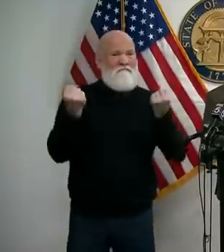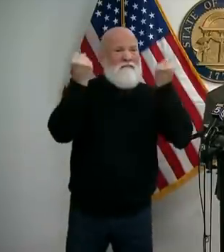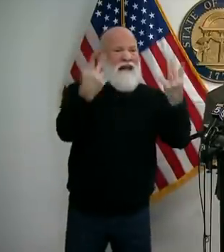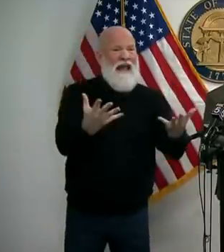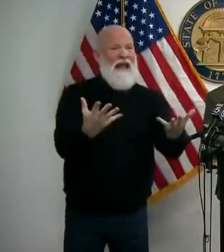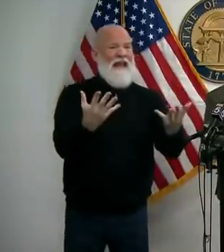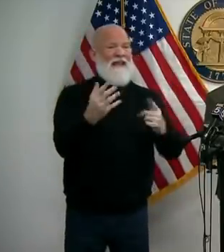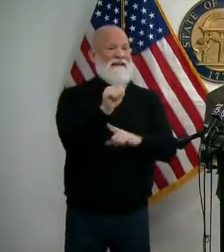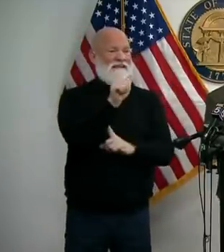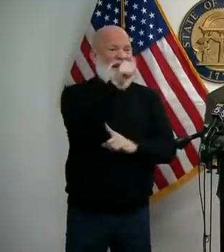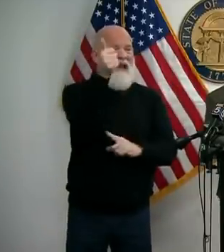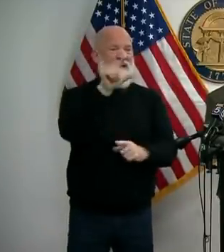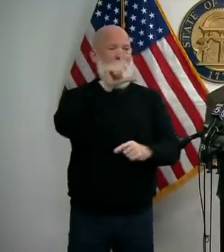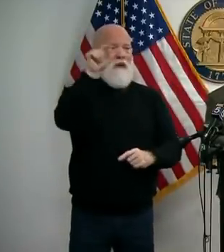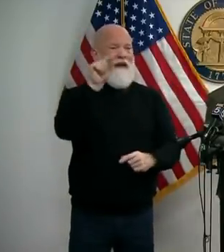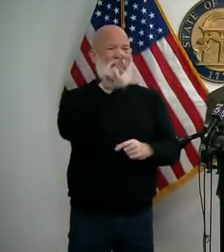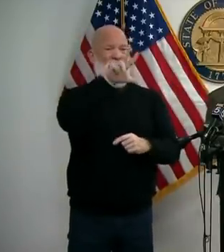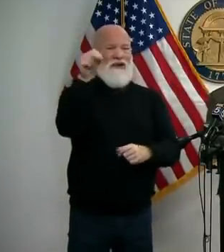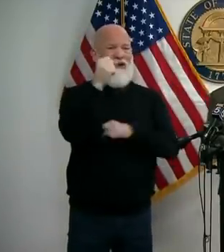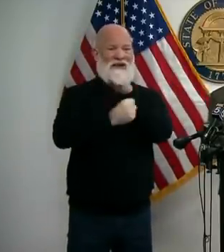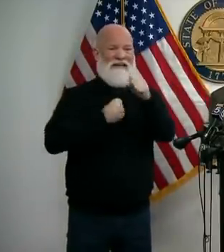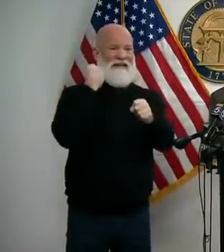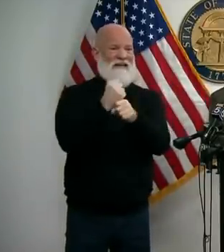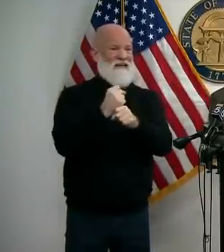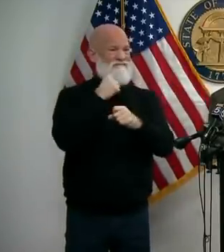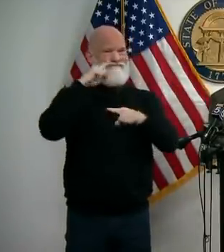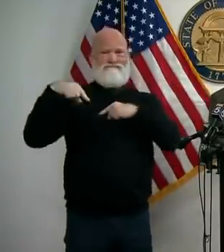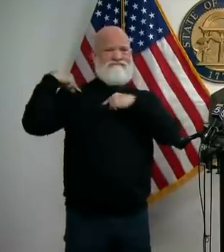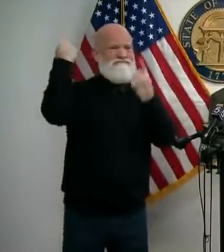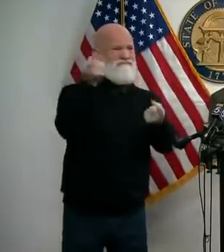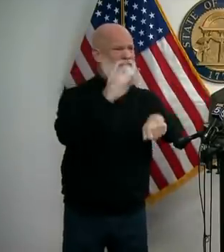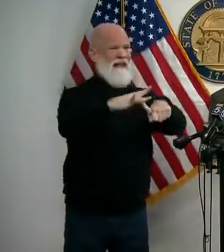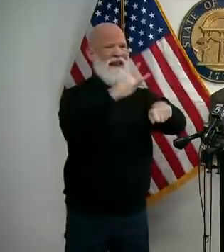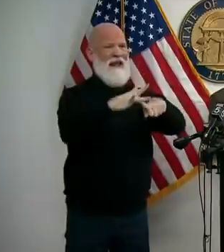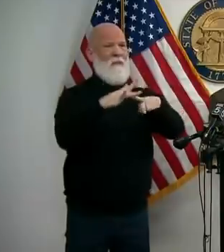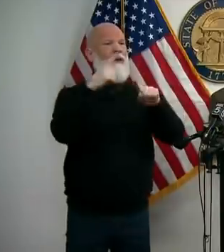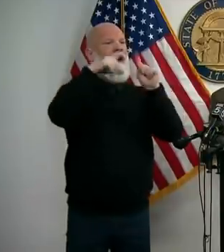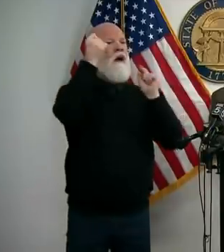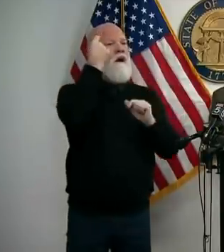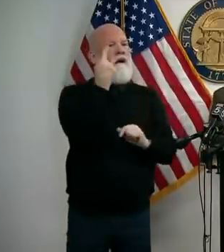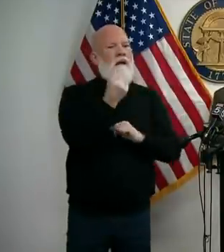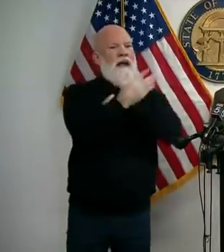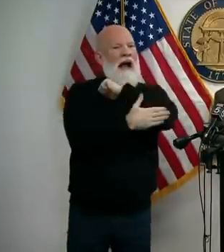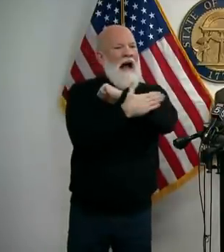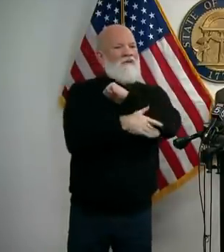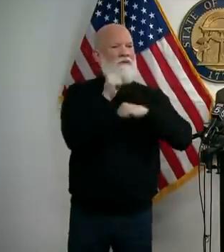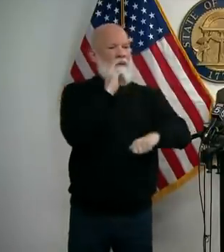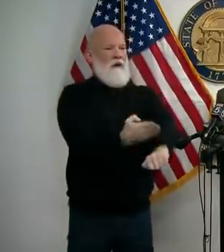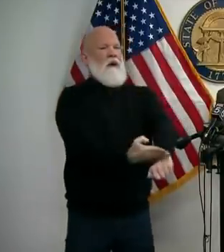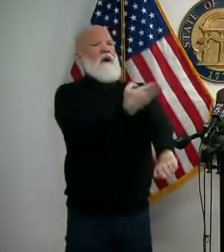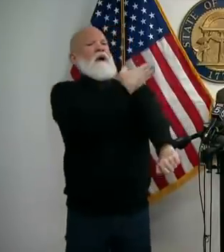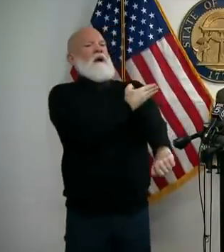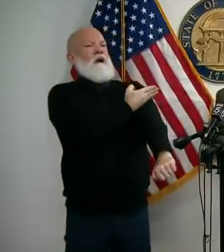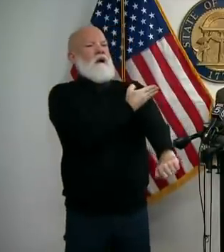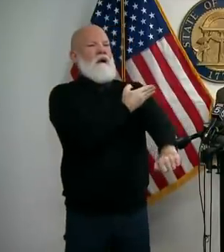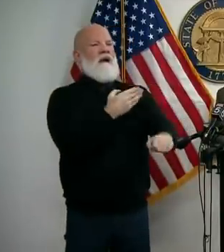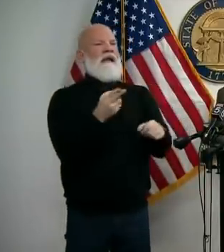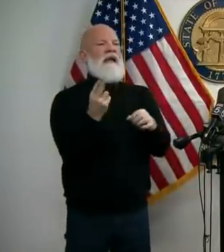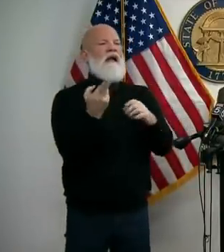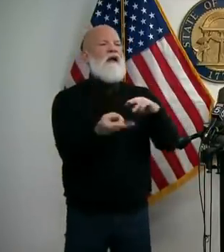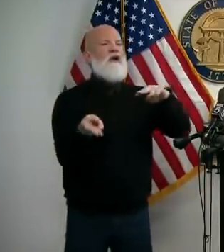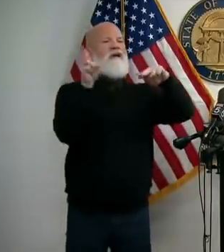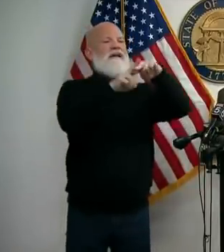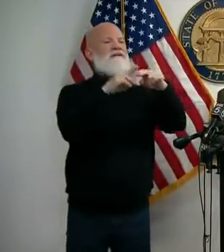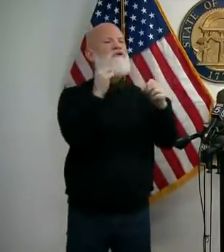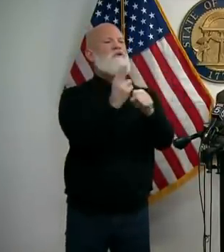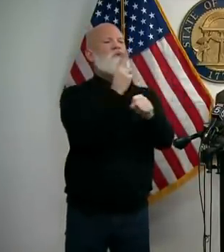have an issue with that makes it very difficult in the counties is because of the increased use of the absentee process. Essentially, there's a 3-week period where